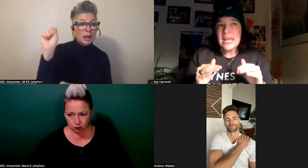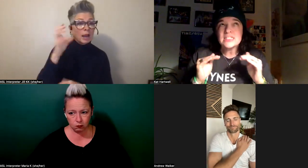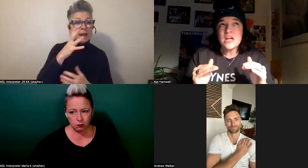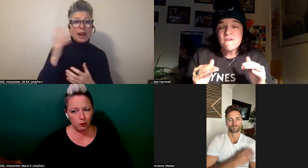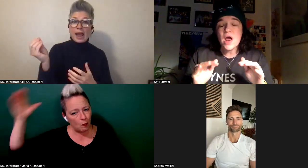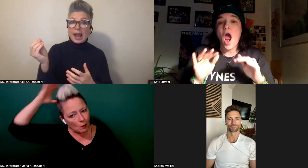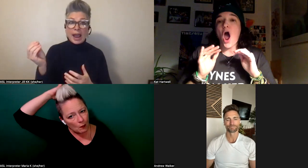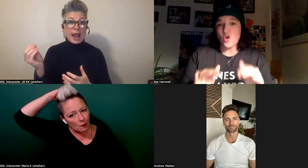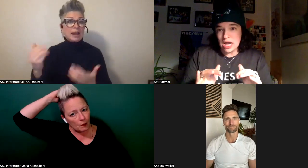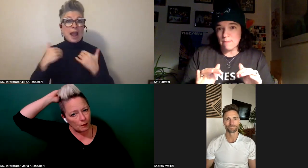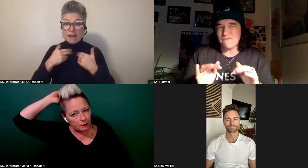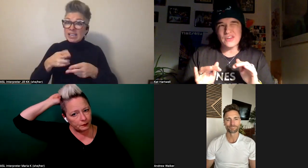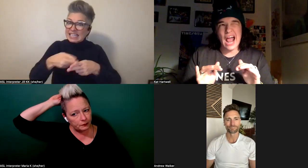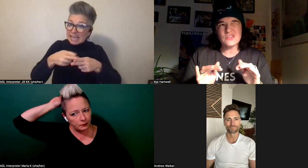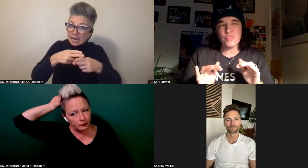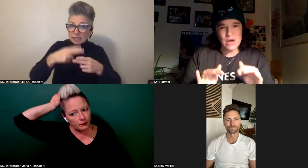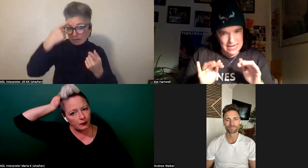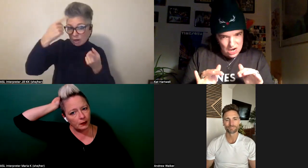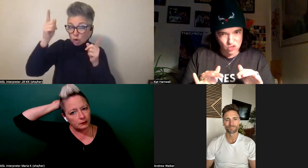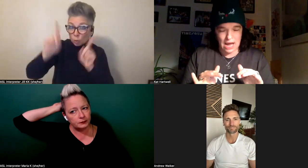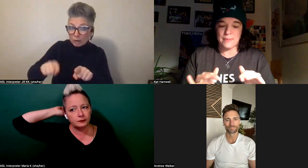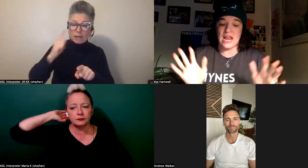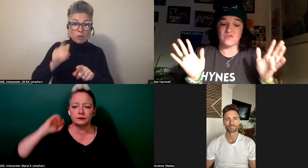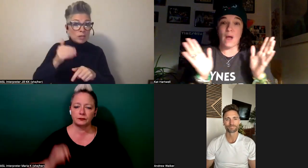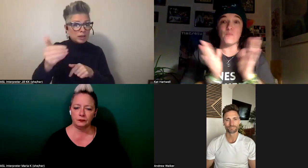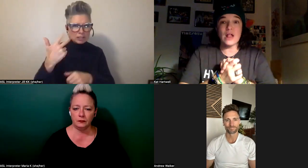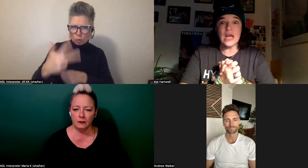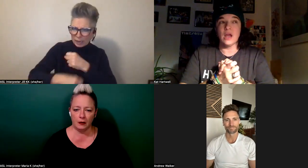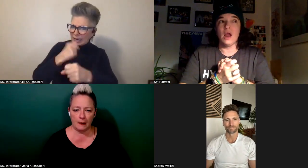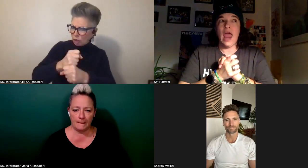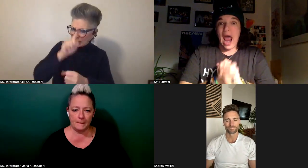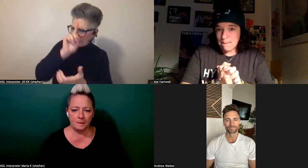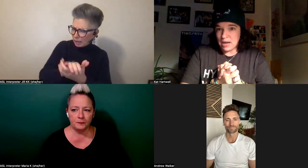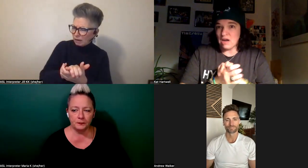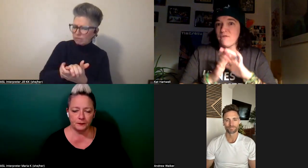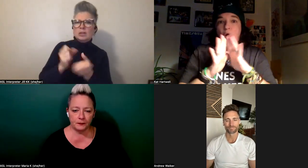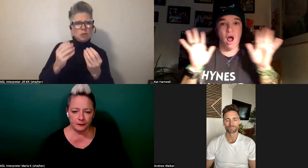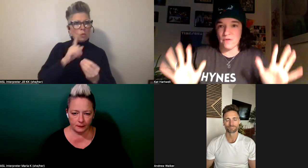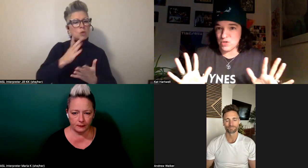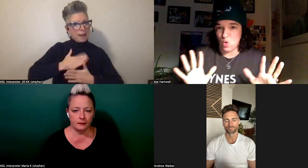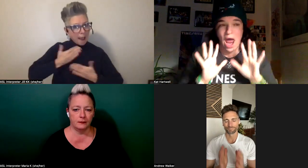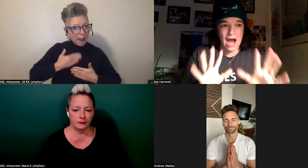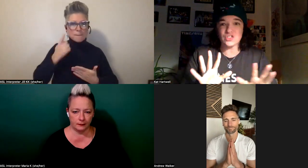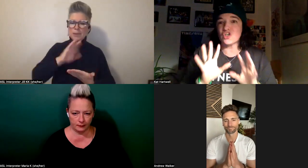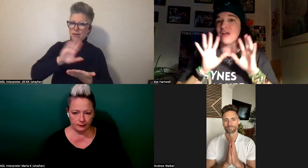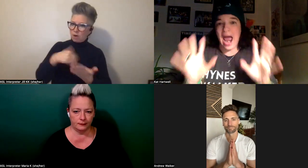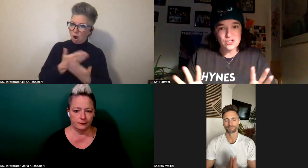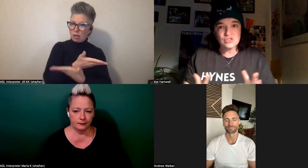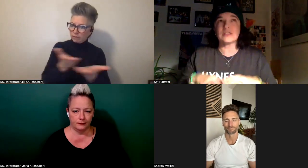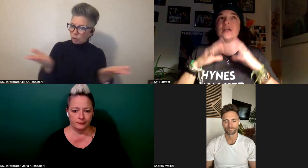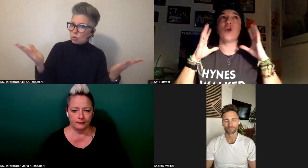a tentative agreement for the next 3 years, I believe. So I'm really happy for all of you